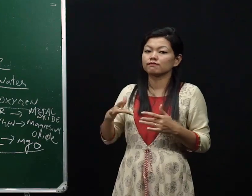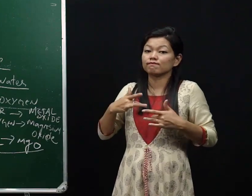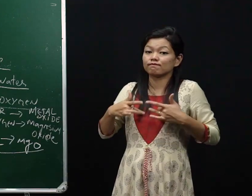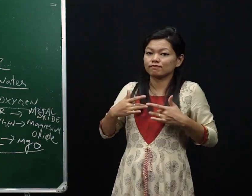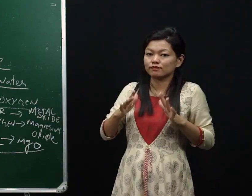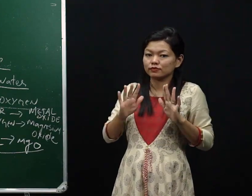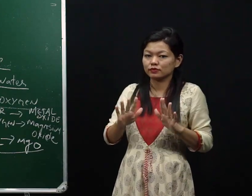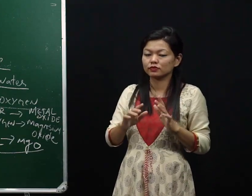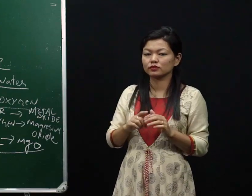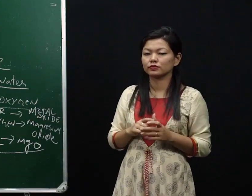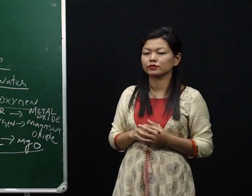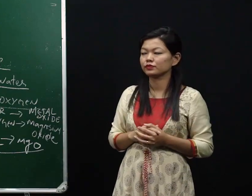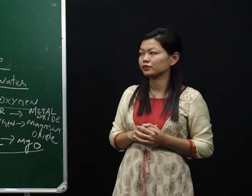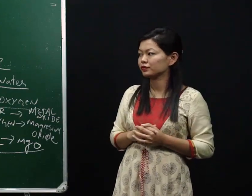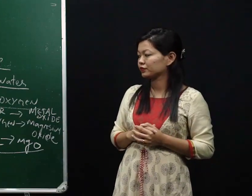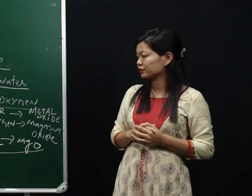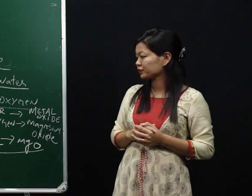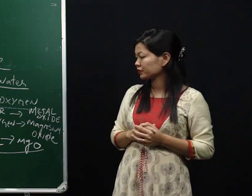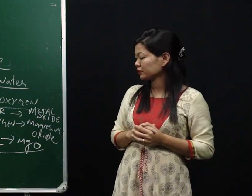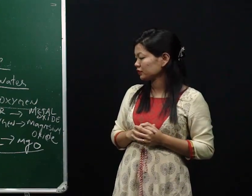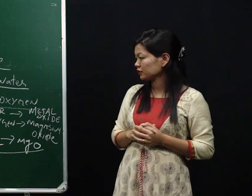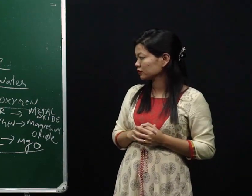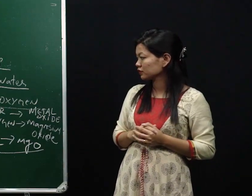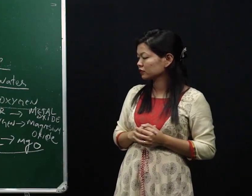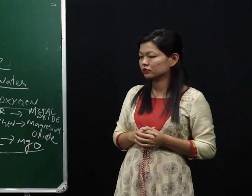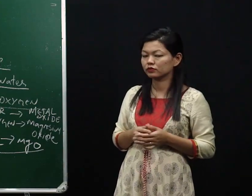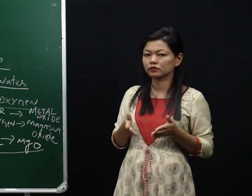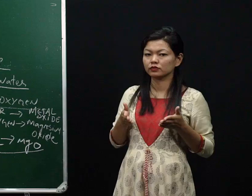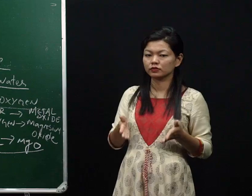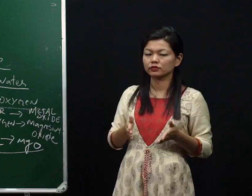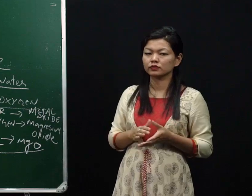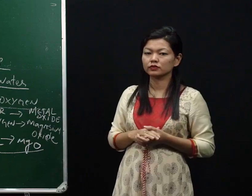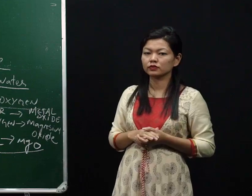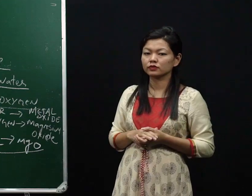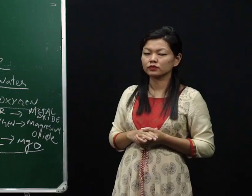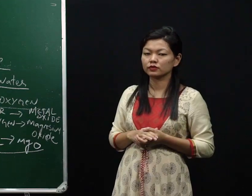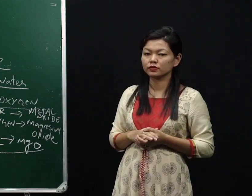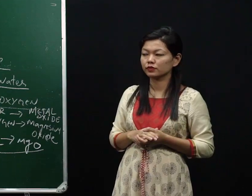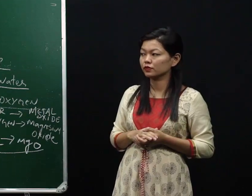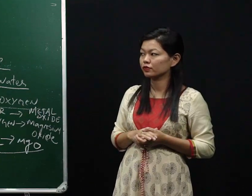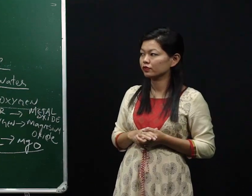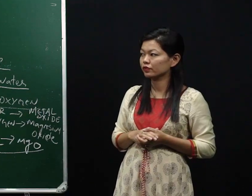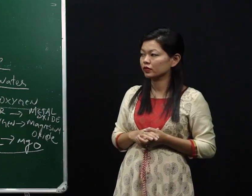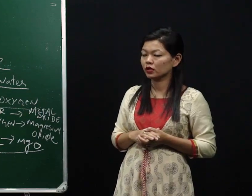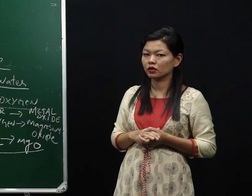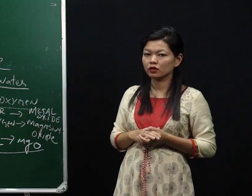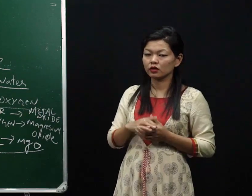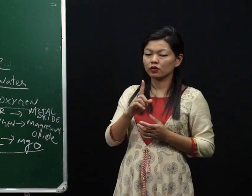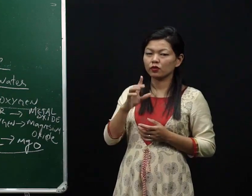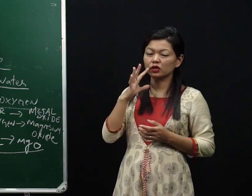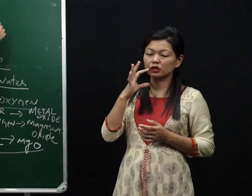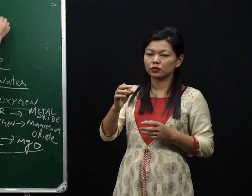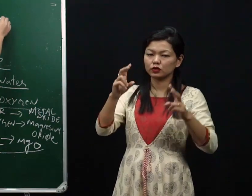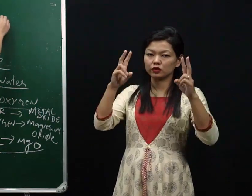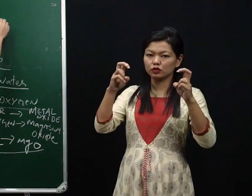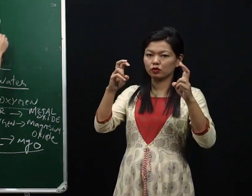clear? Non-metals reacting with oxygen. And today, I would leave you with one important topic that